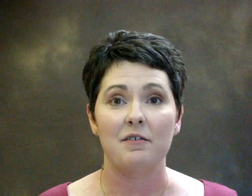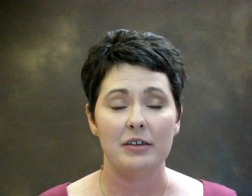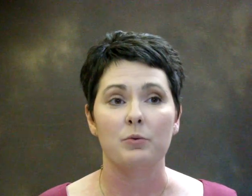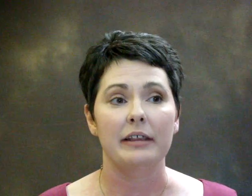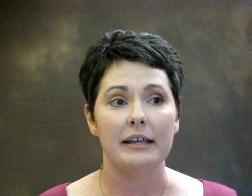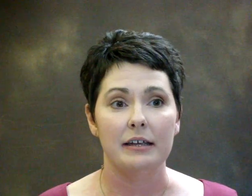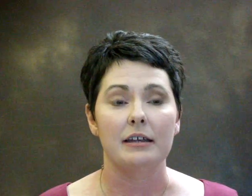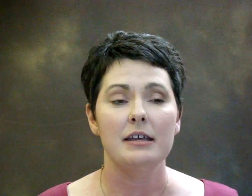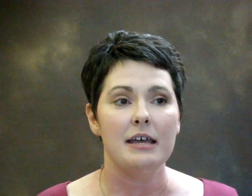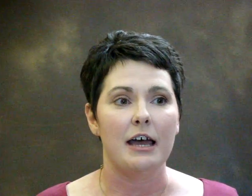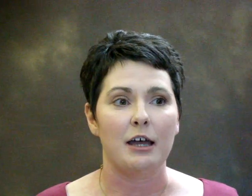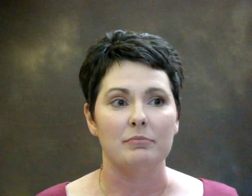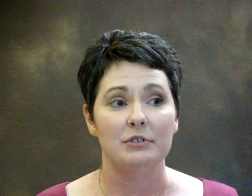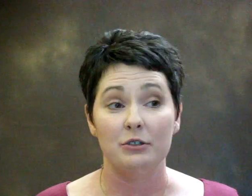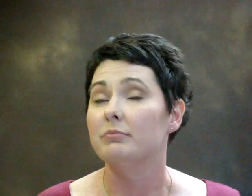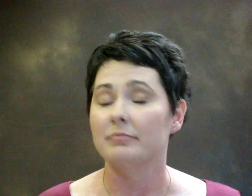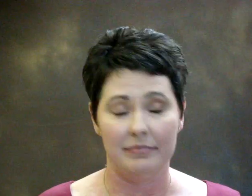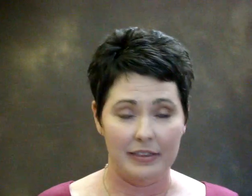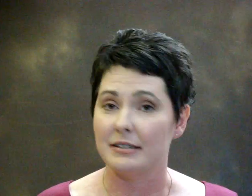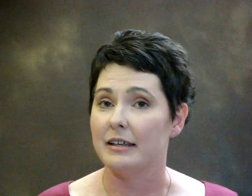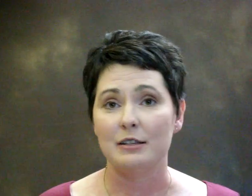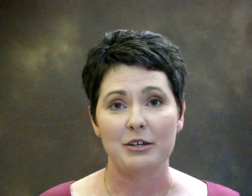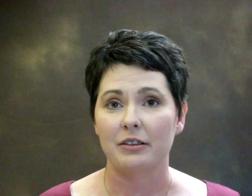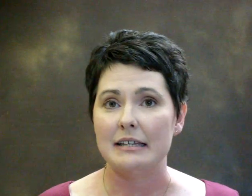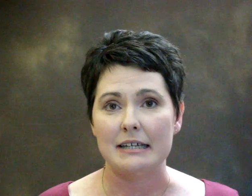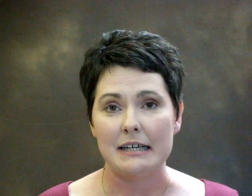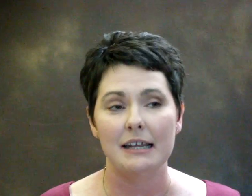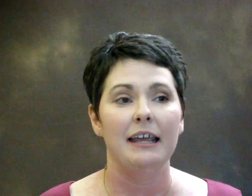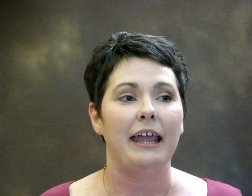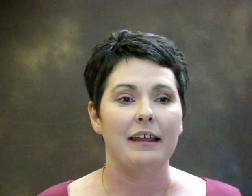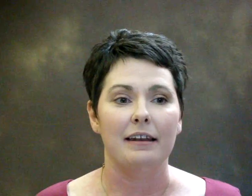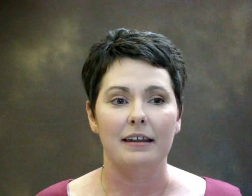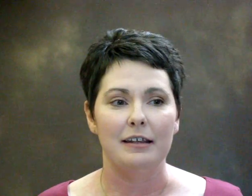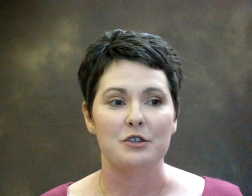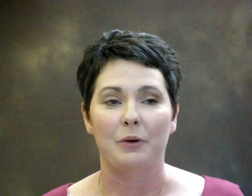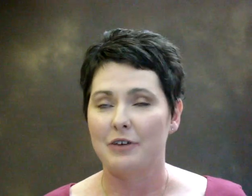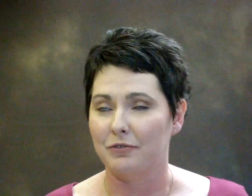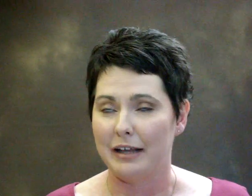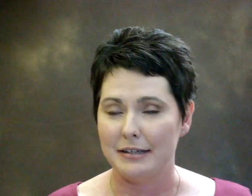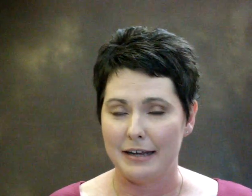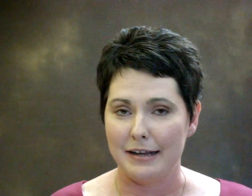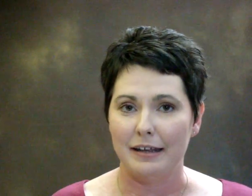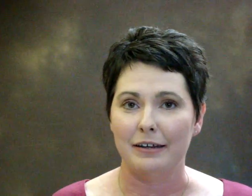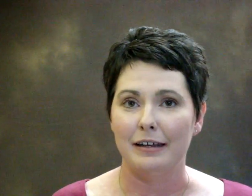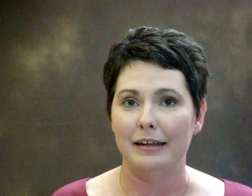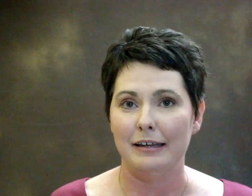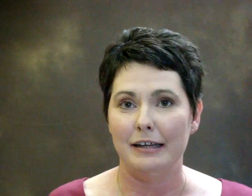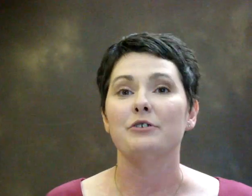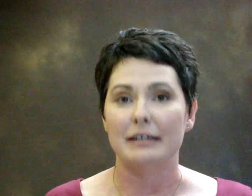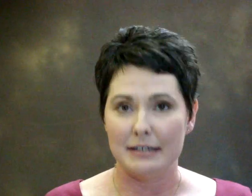having, related to things that he specialized in, and so I traveled out of state. And You went to Tennessee, right? To Tennessee,